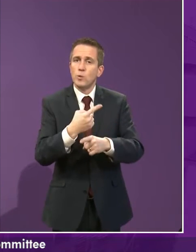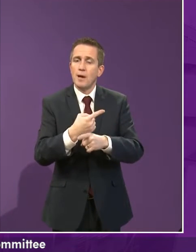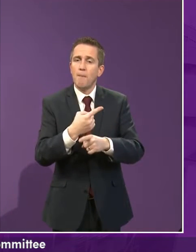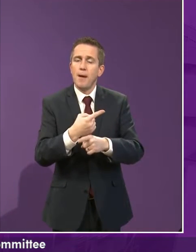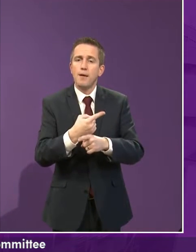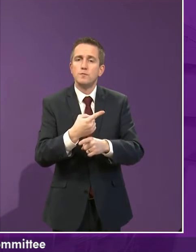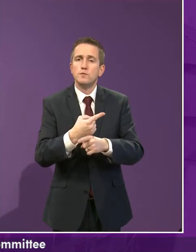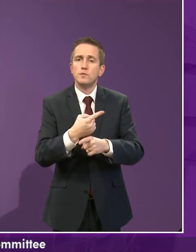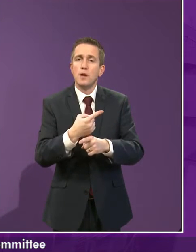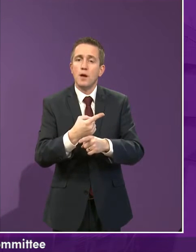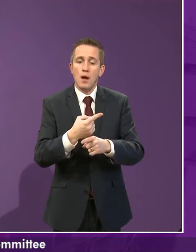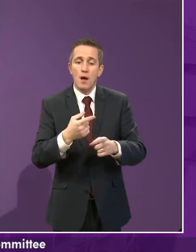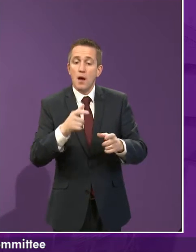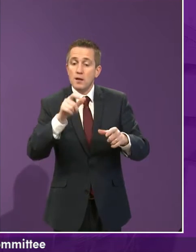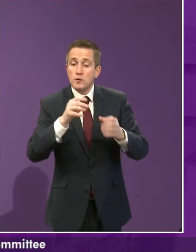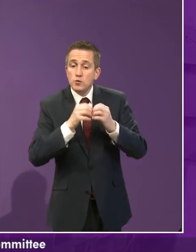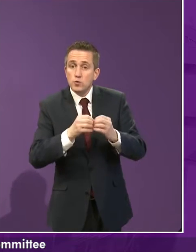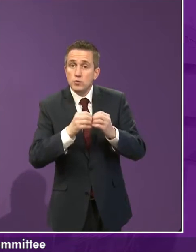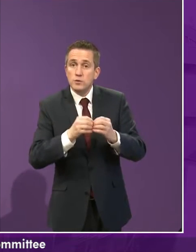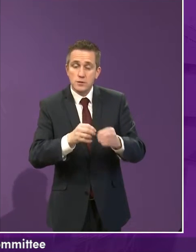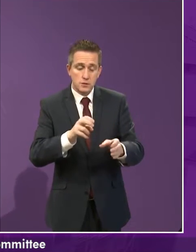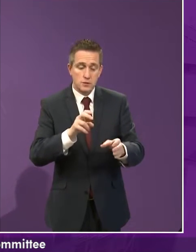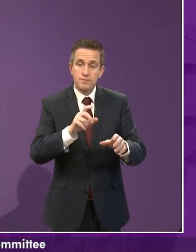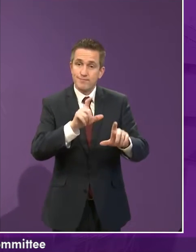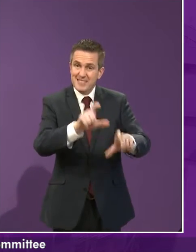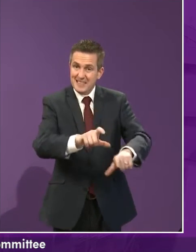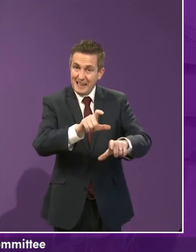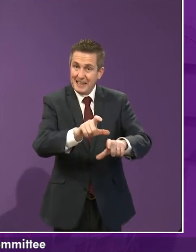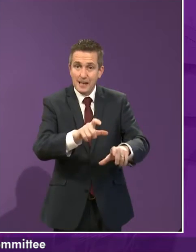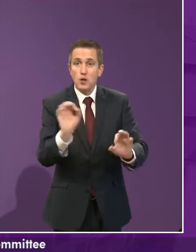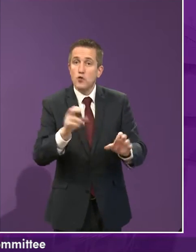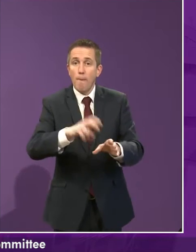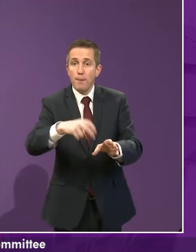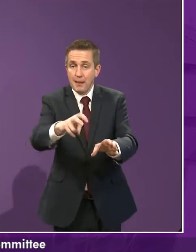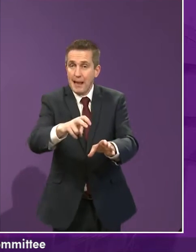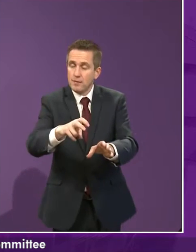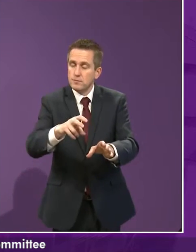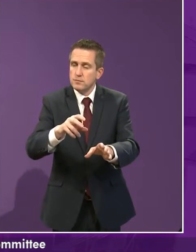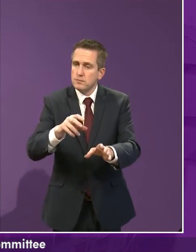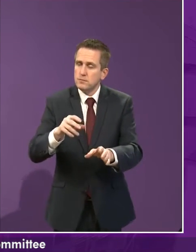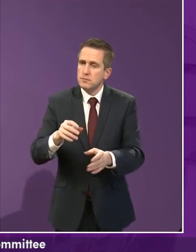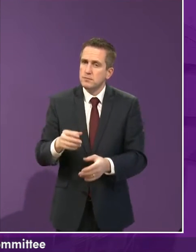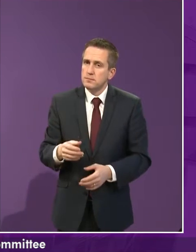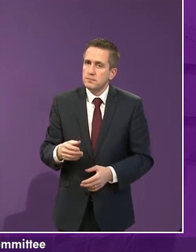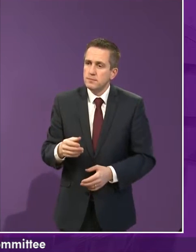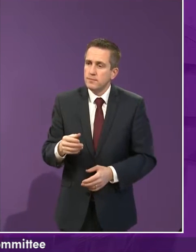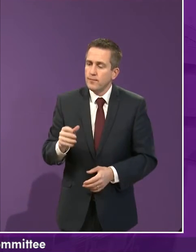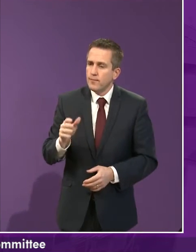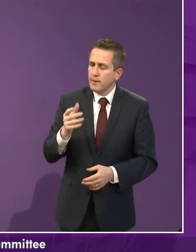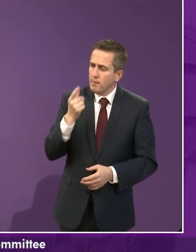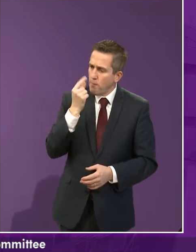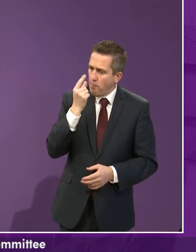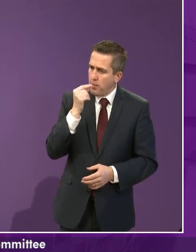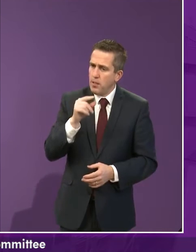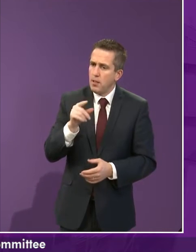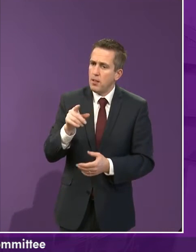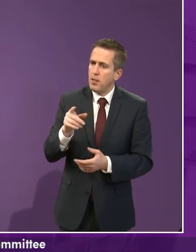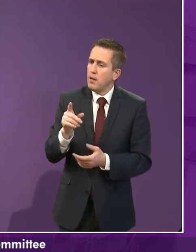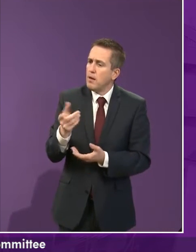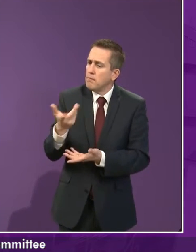but about retention and attrition, and I just wondered if you could offer some comments about